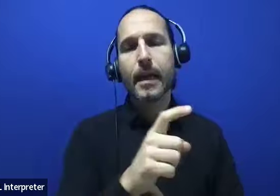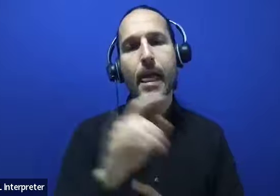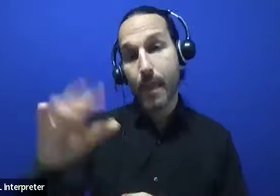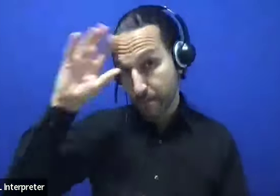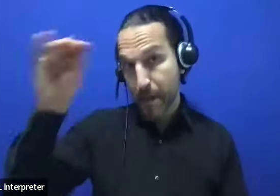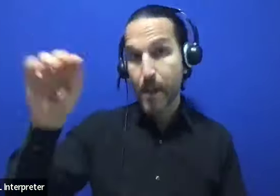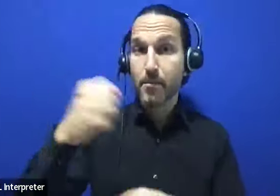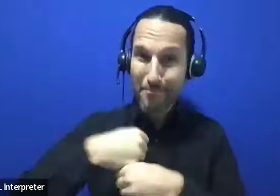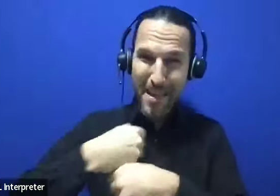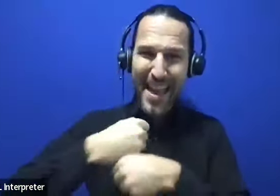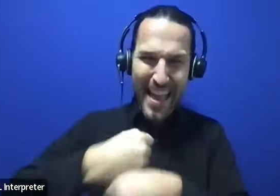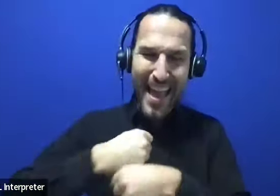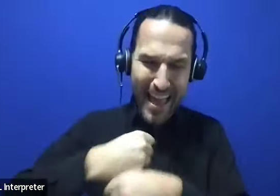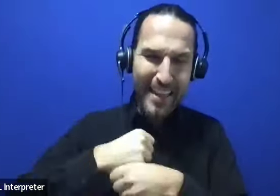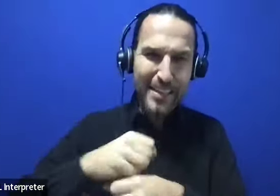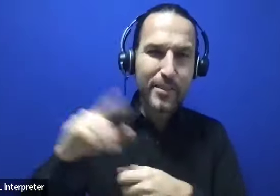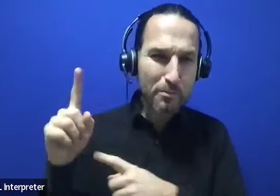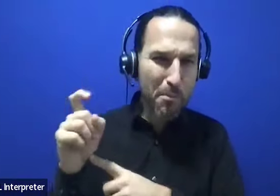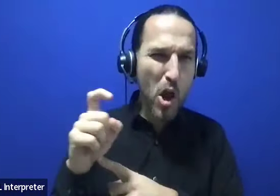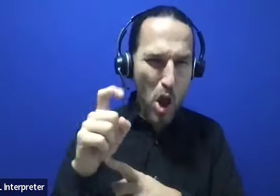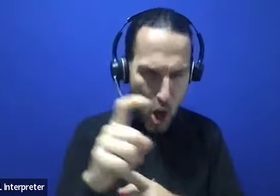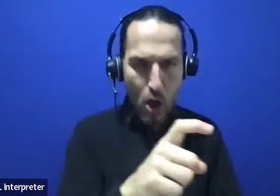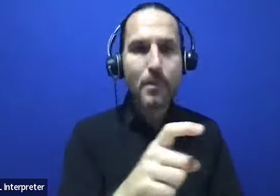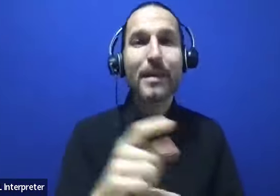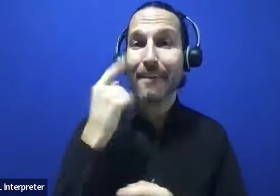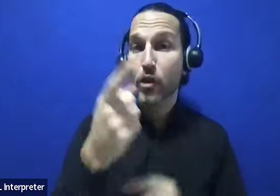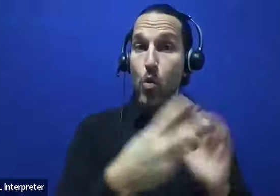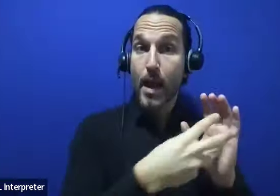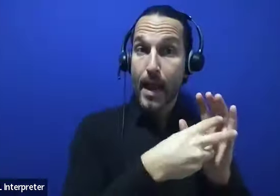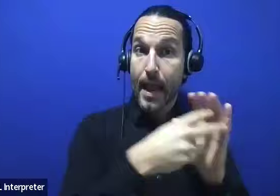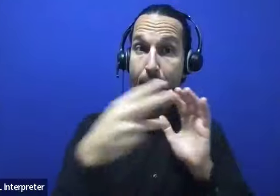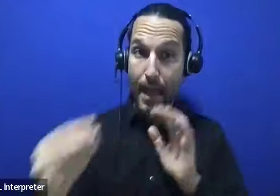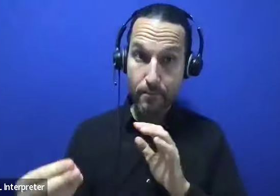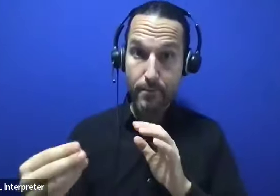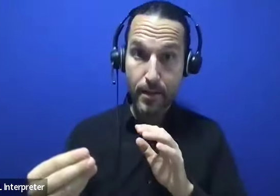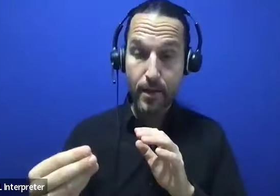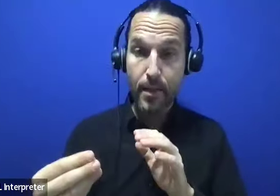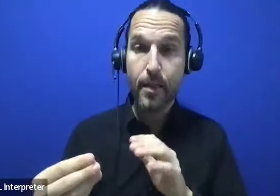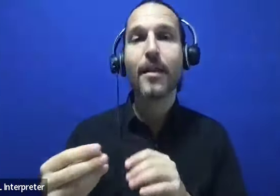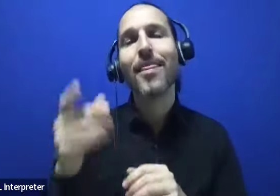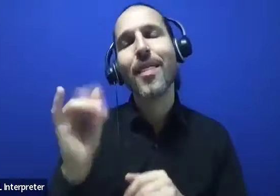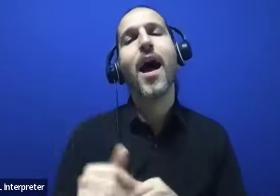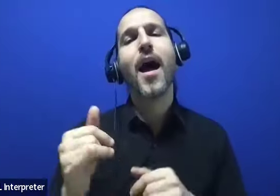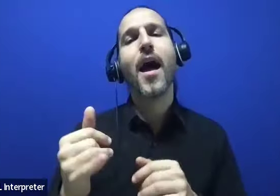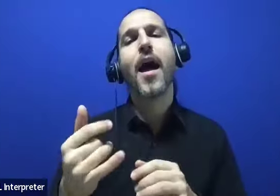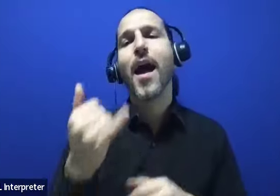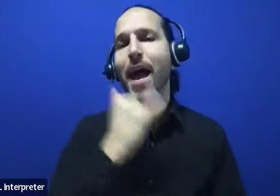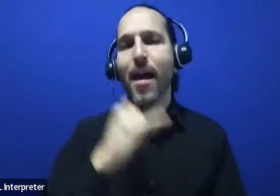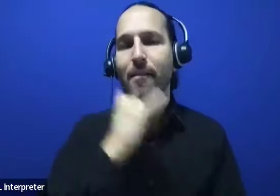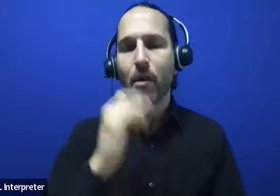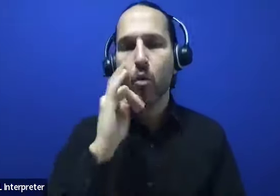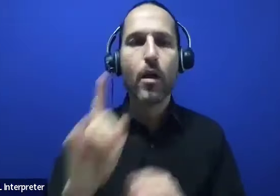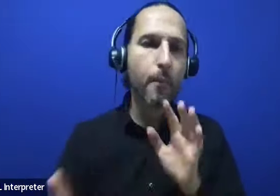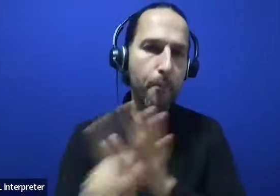their lives. And when you copy something, copy errors often creep